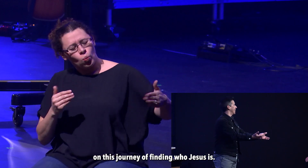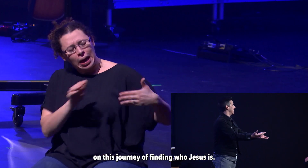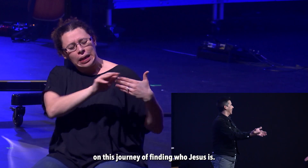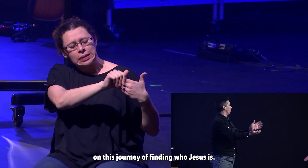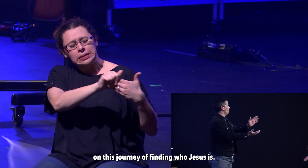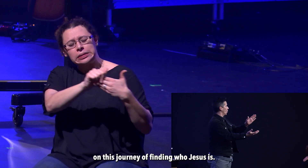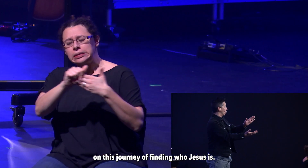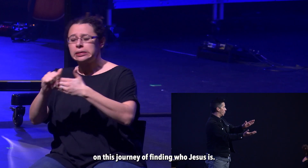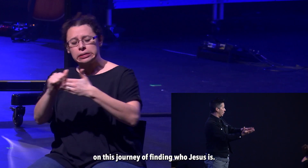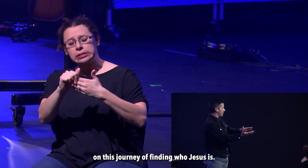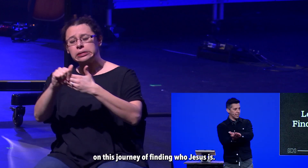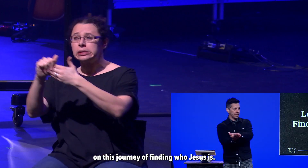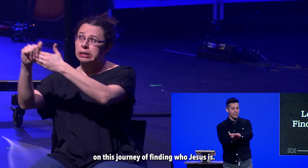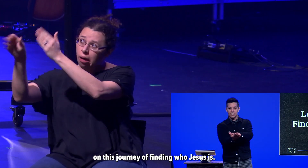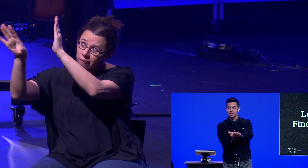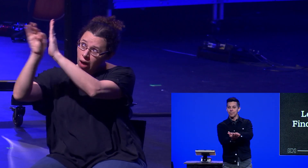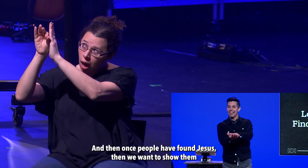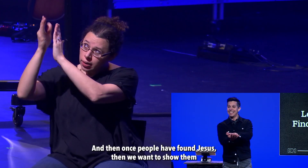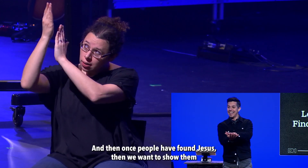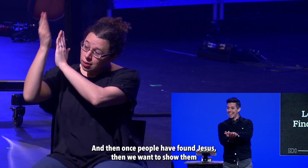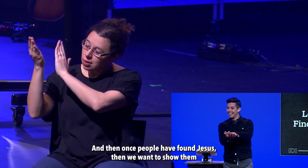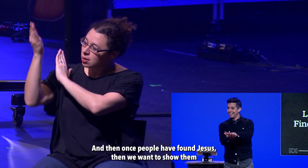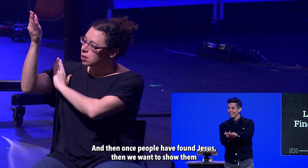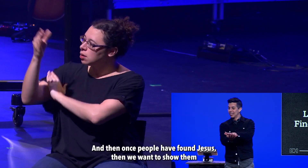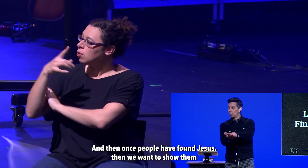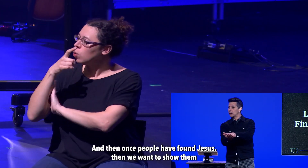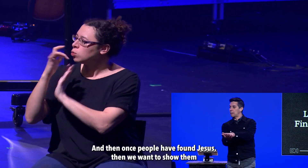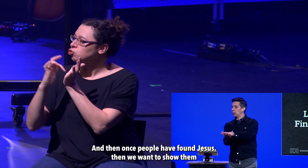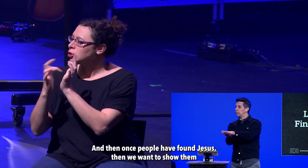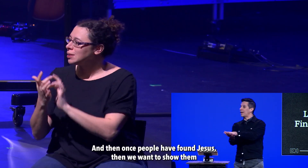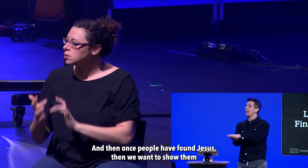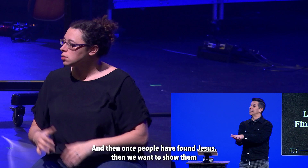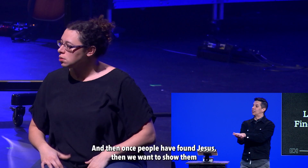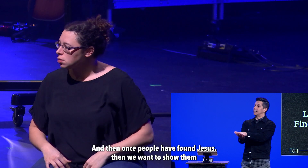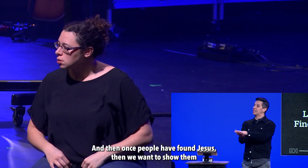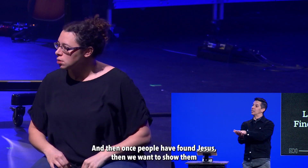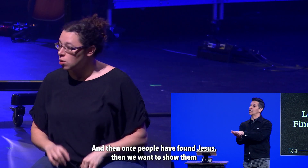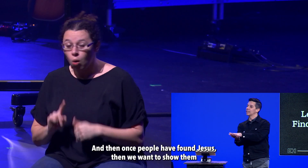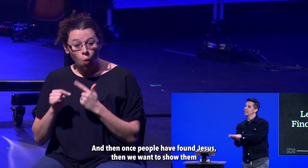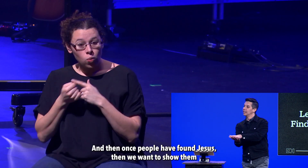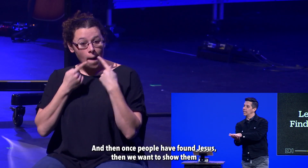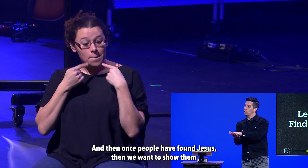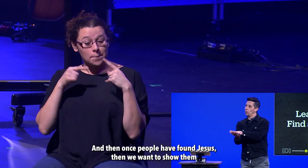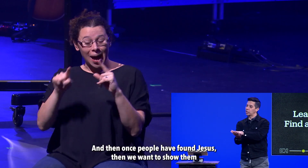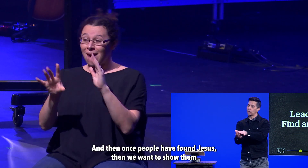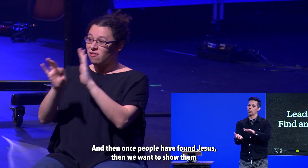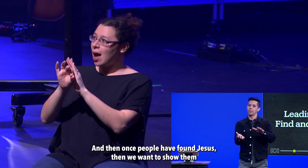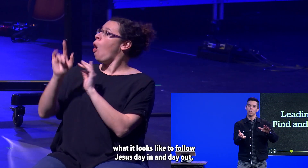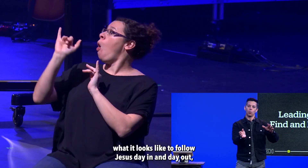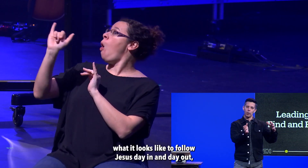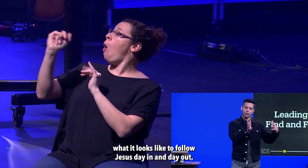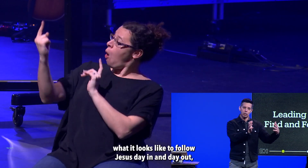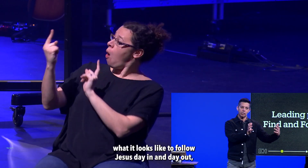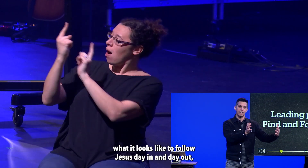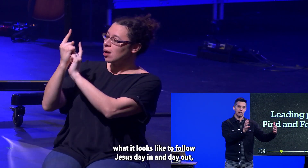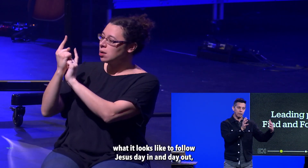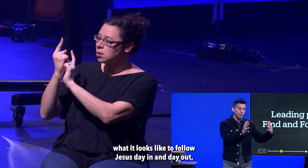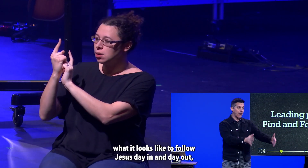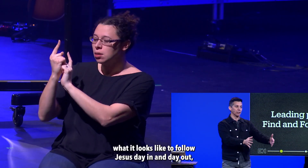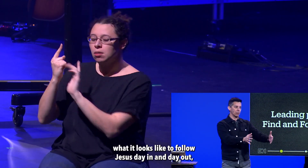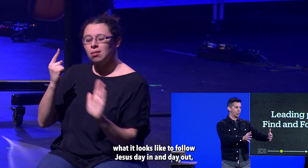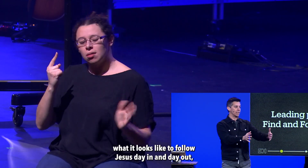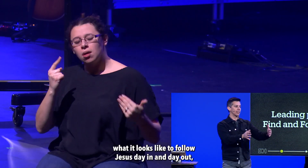of finding who Jesus is. And then once people have found Jesus, then we want to show them what it looks